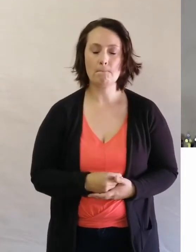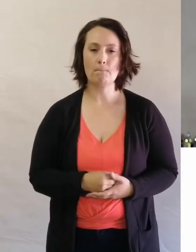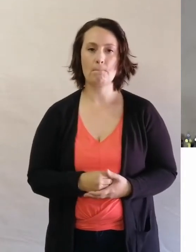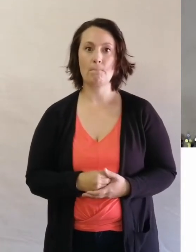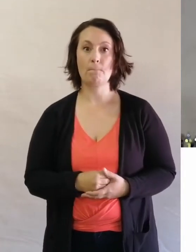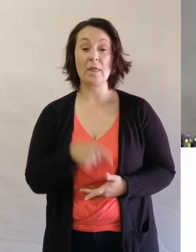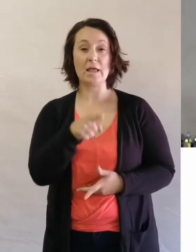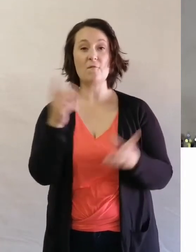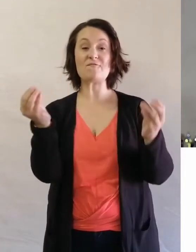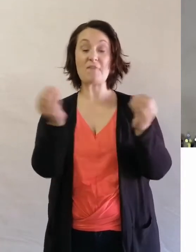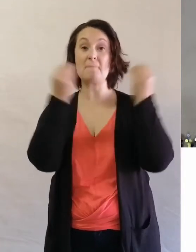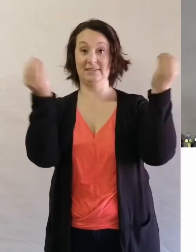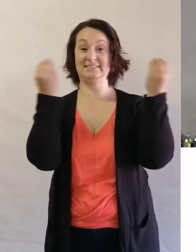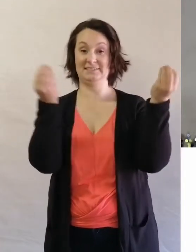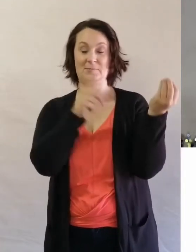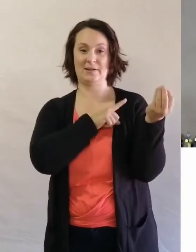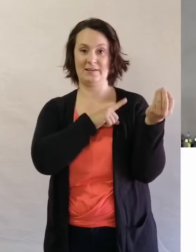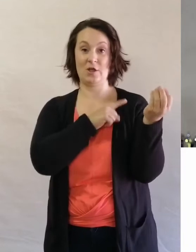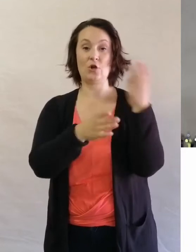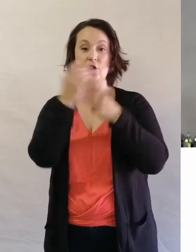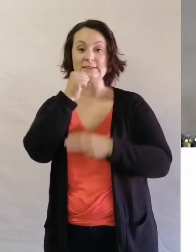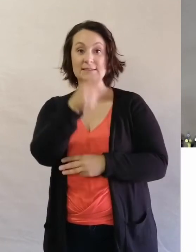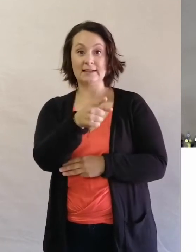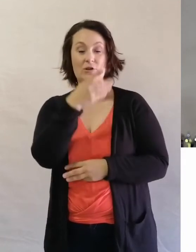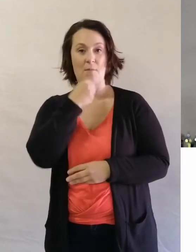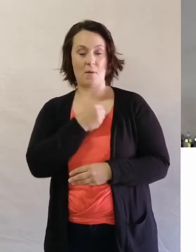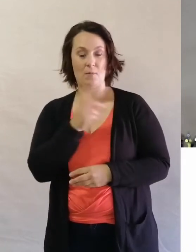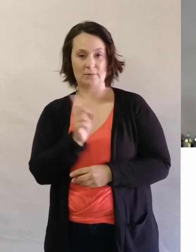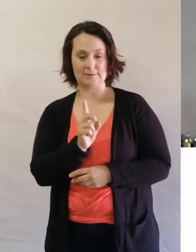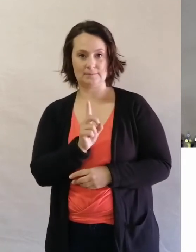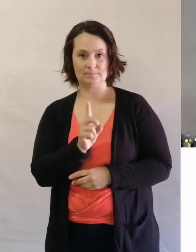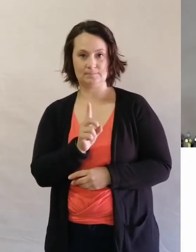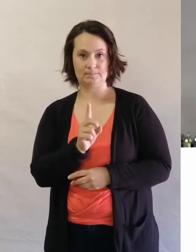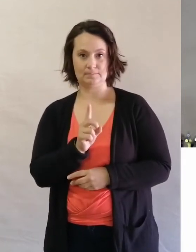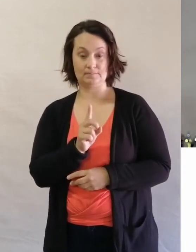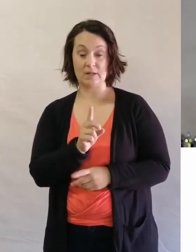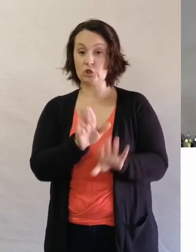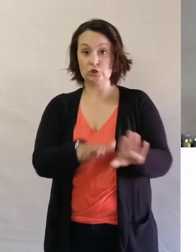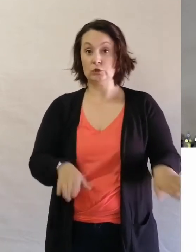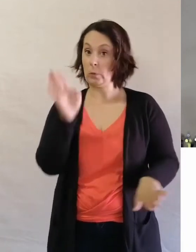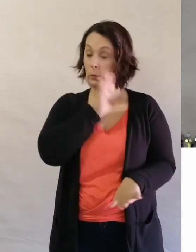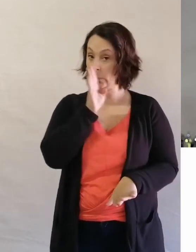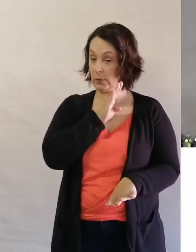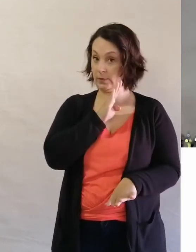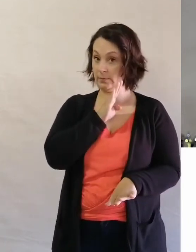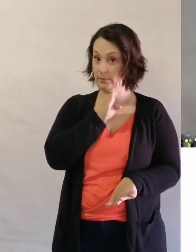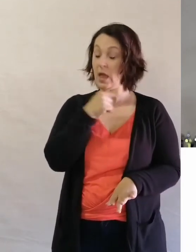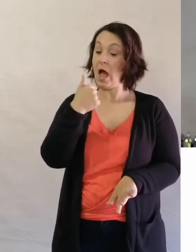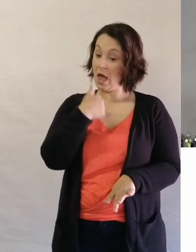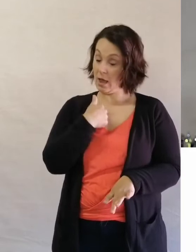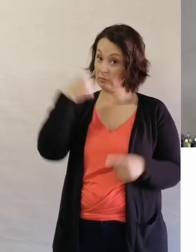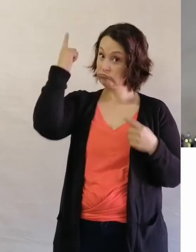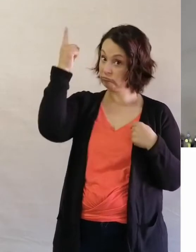was probably the most famous. And God said to Abraham, now he was childless at this time. And God said to him, I am going to